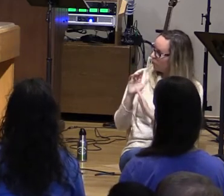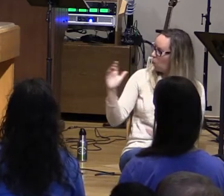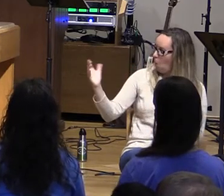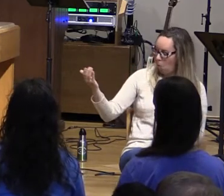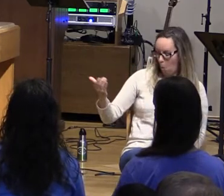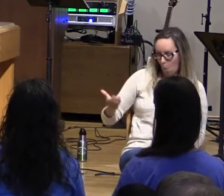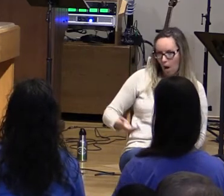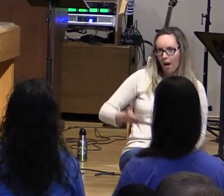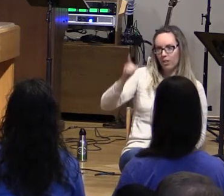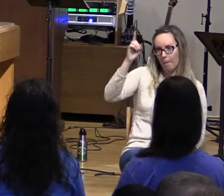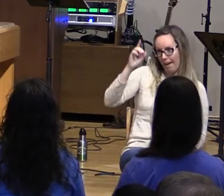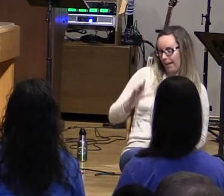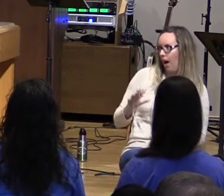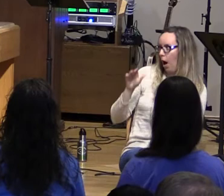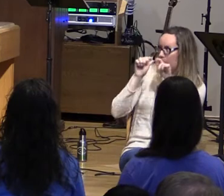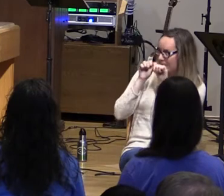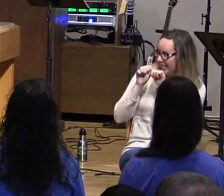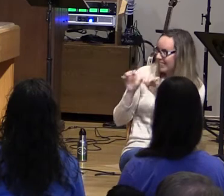Welcome, and God bless you.